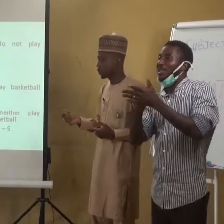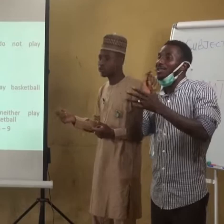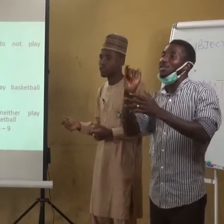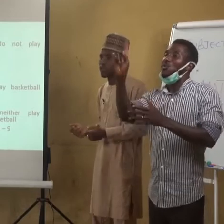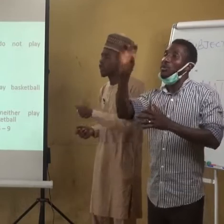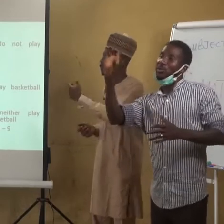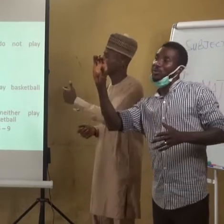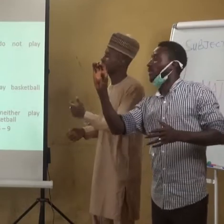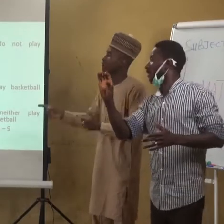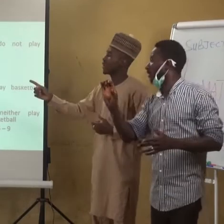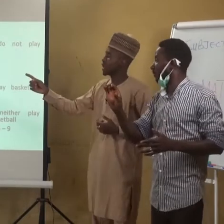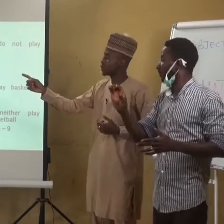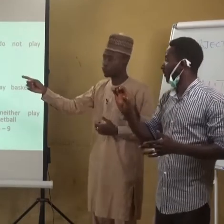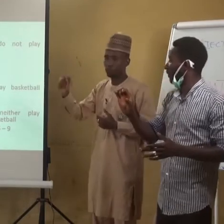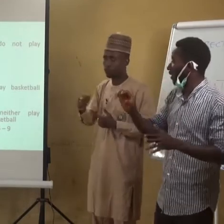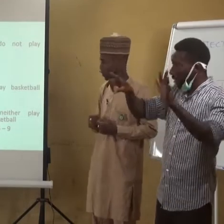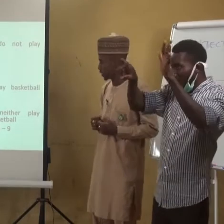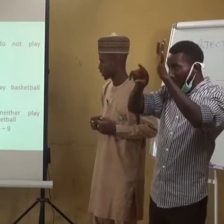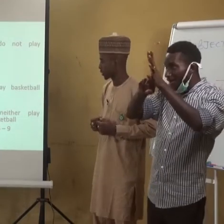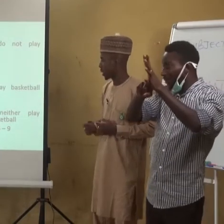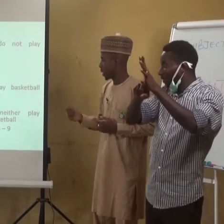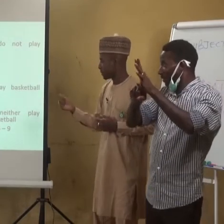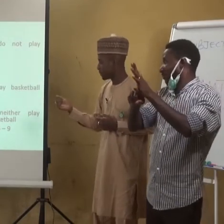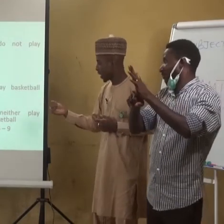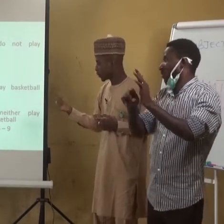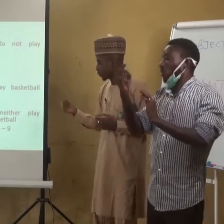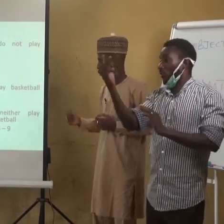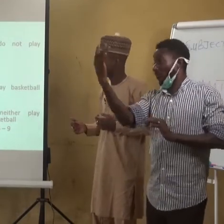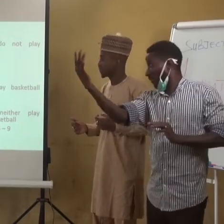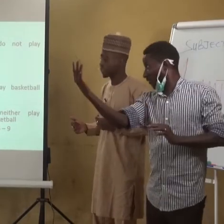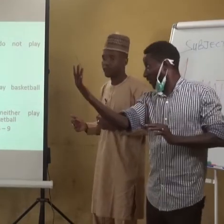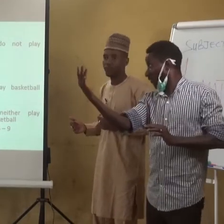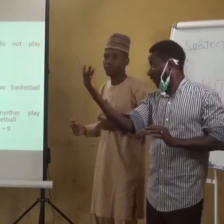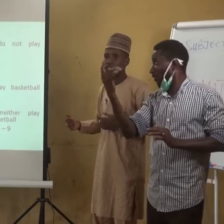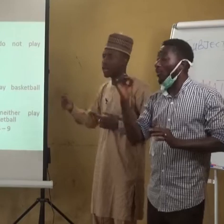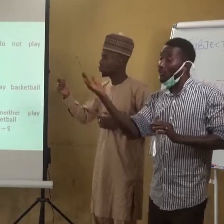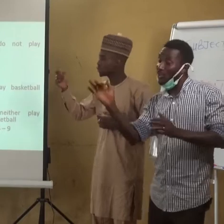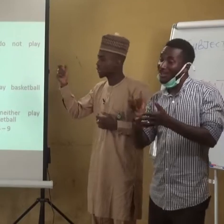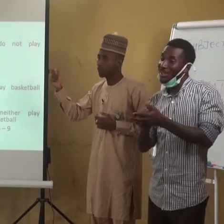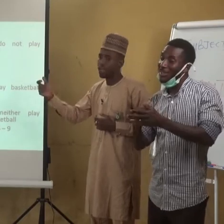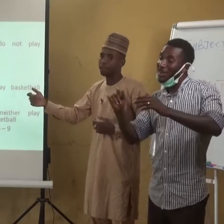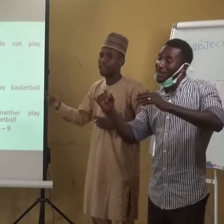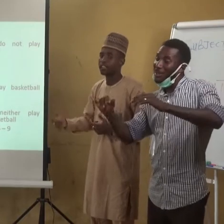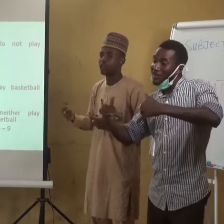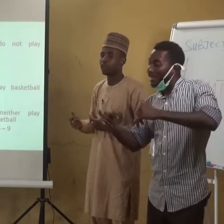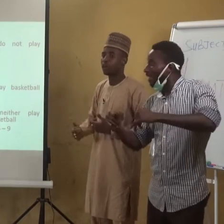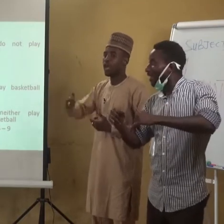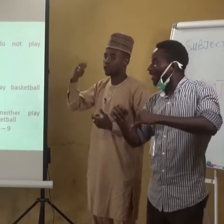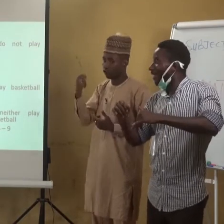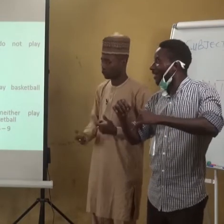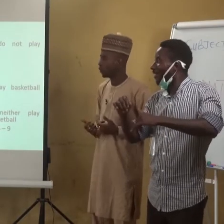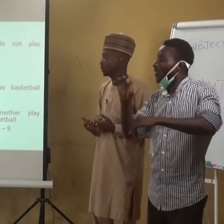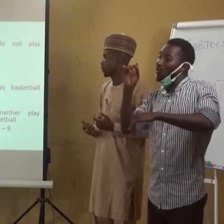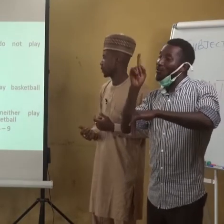25. Minus 25 are those that play football only. Minus 56. 56 are those that play basketball